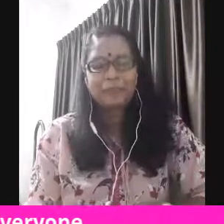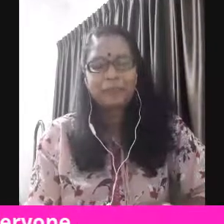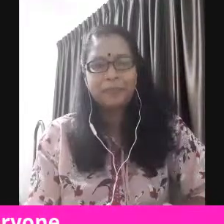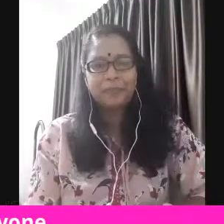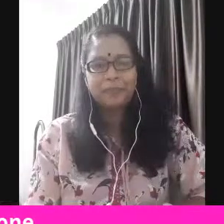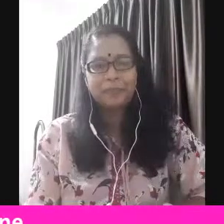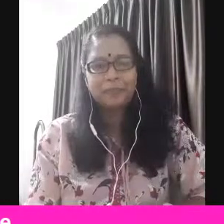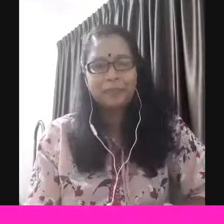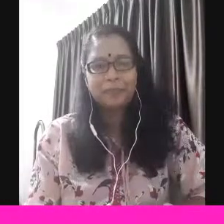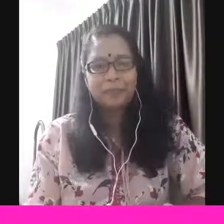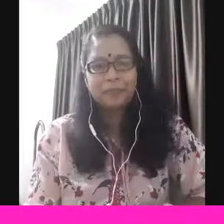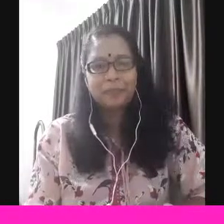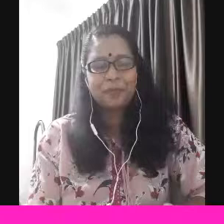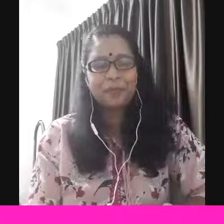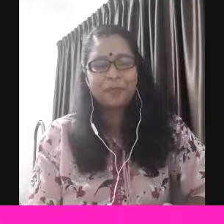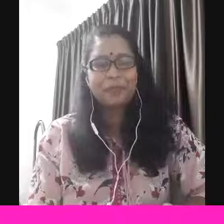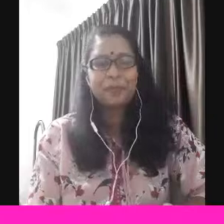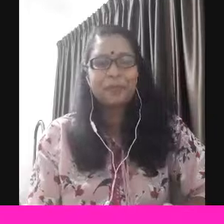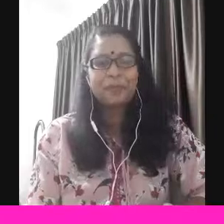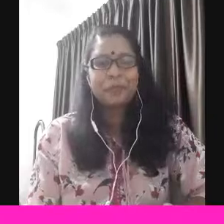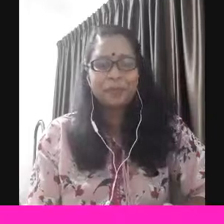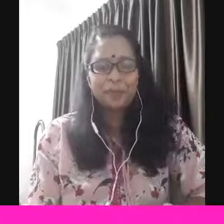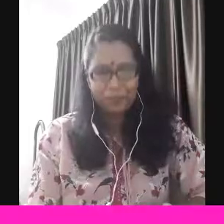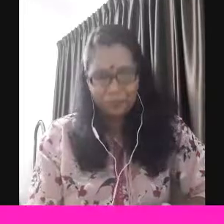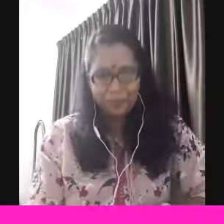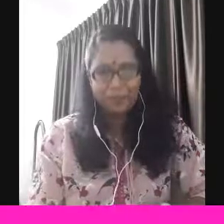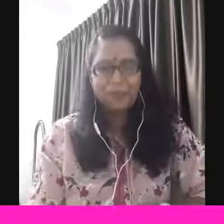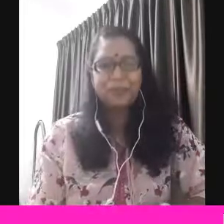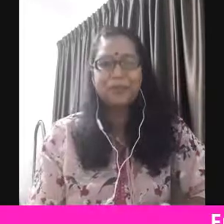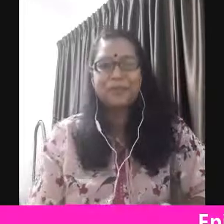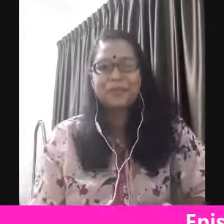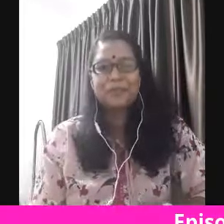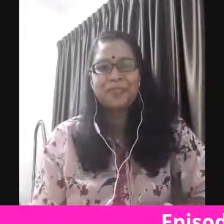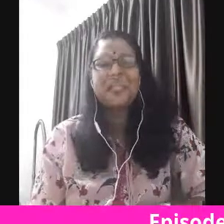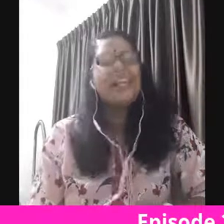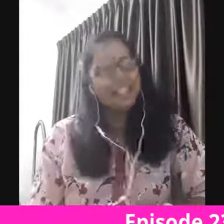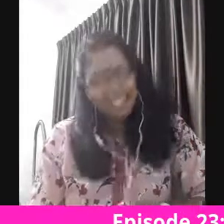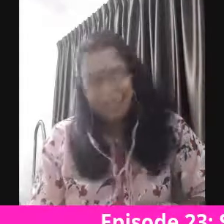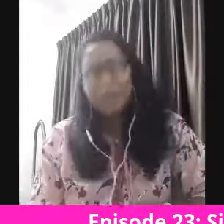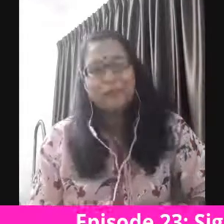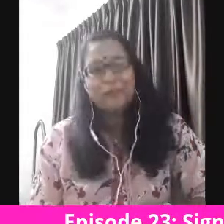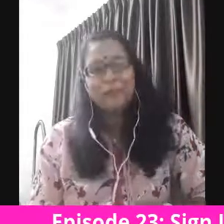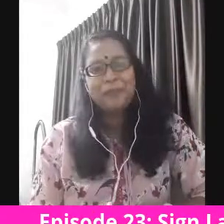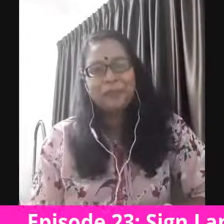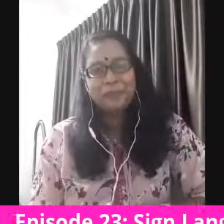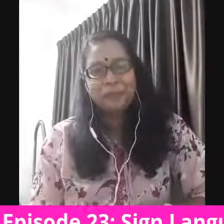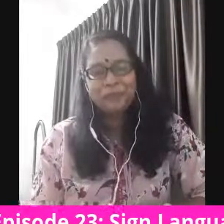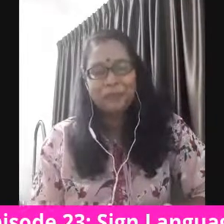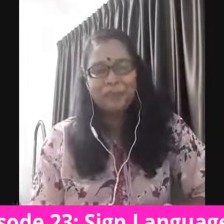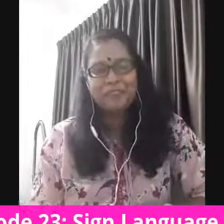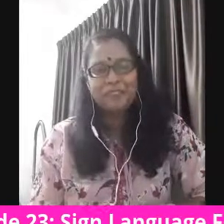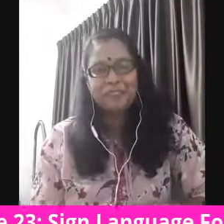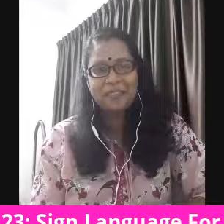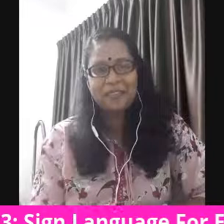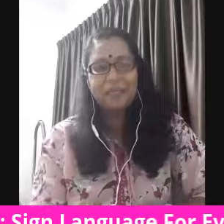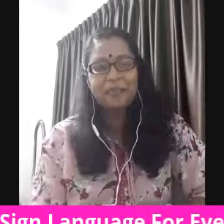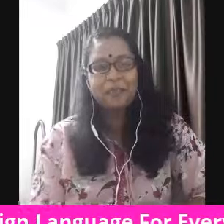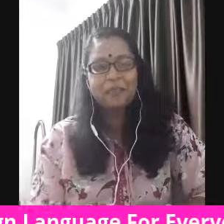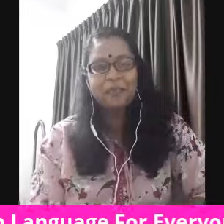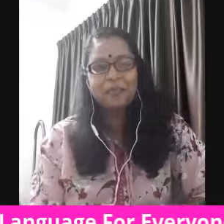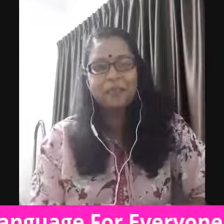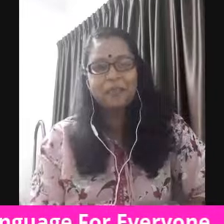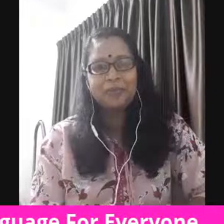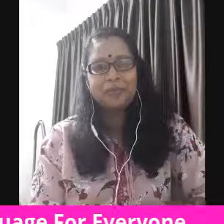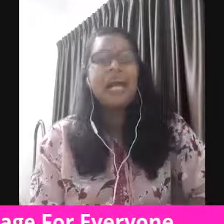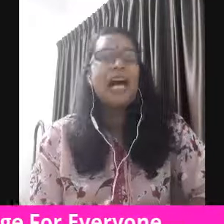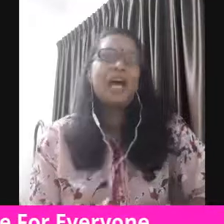day, the teachers are also like or you're also a human being where you can be angry and Yeah. frustrated and so on. But to